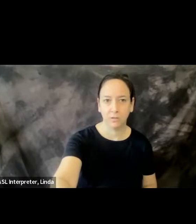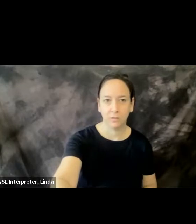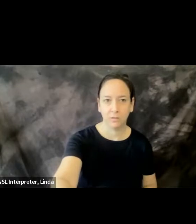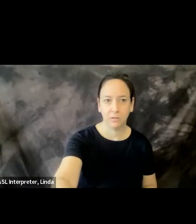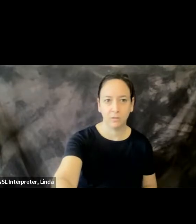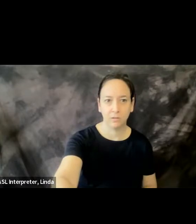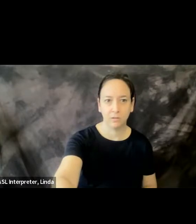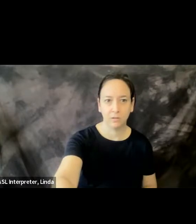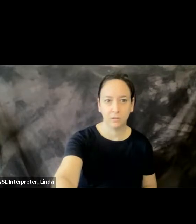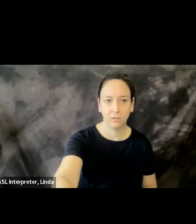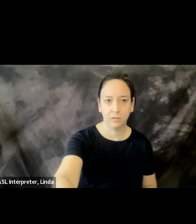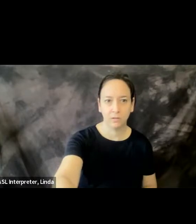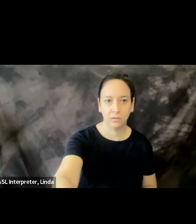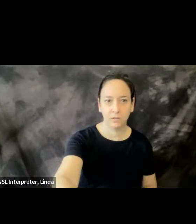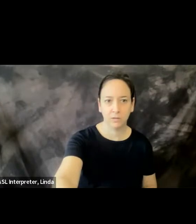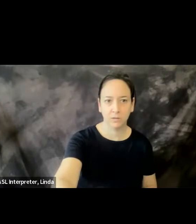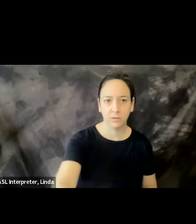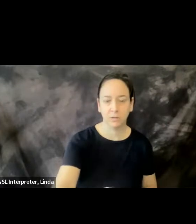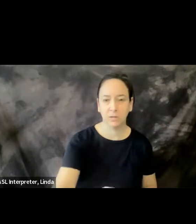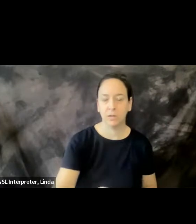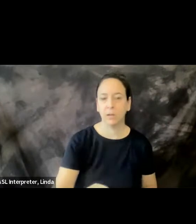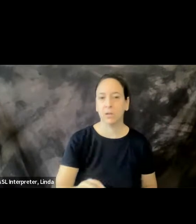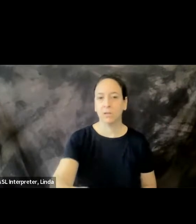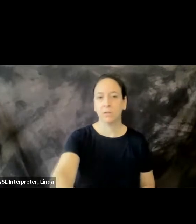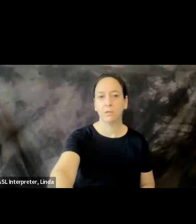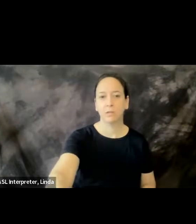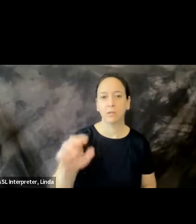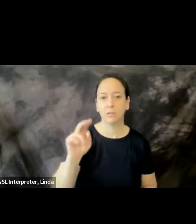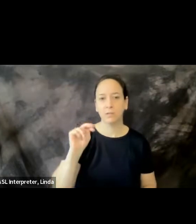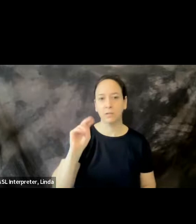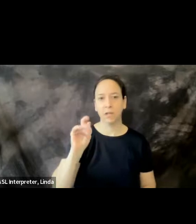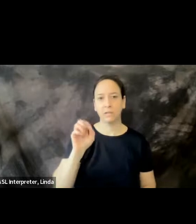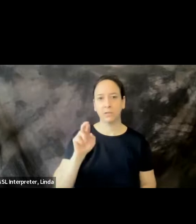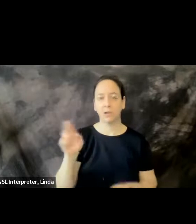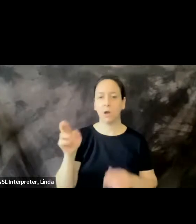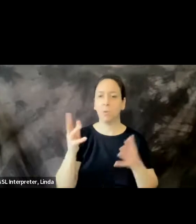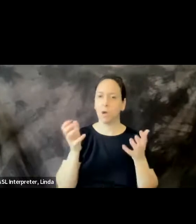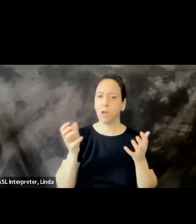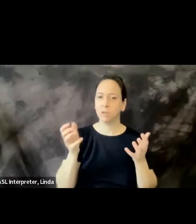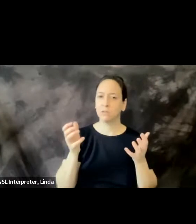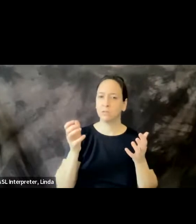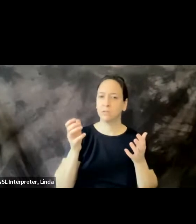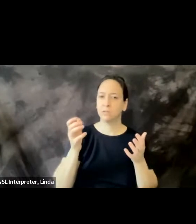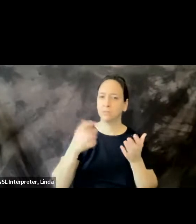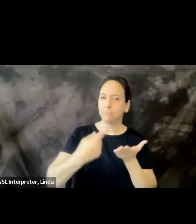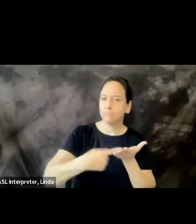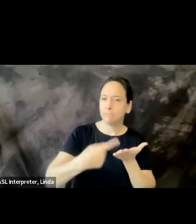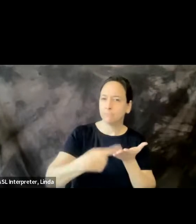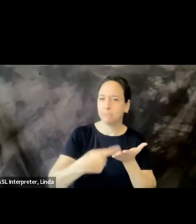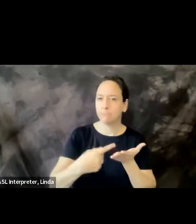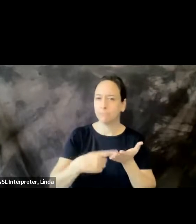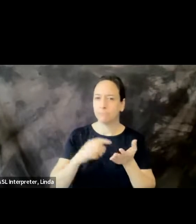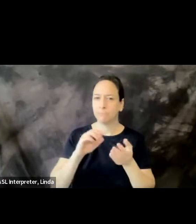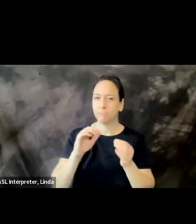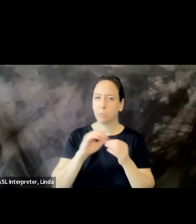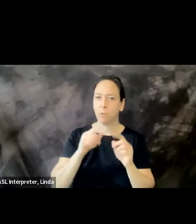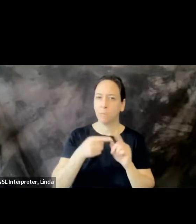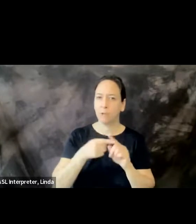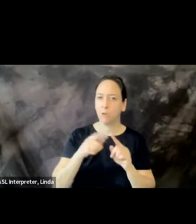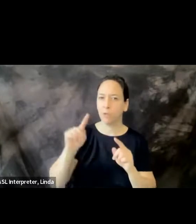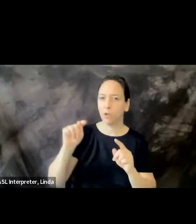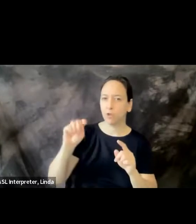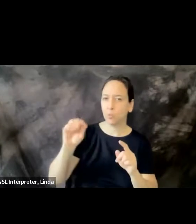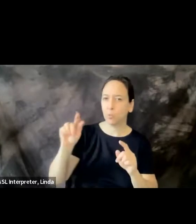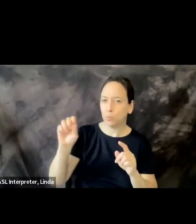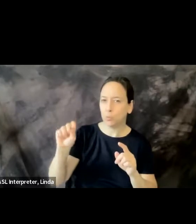these tools really can determine access to healthcare a little more. Damien, I wanted to give you the